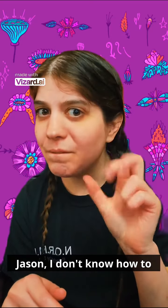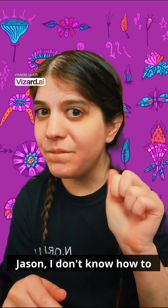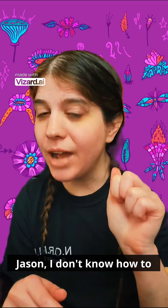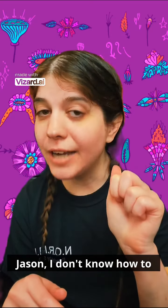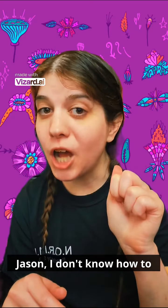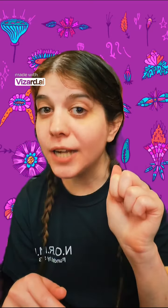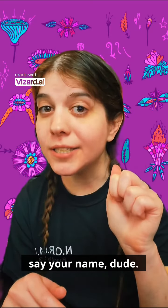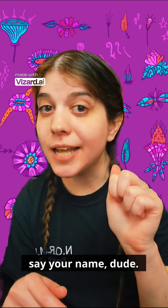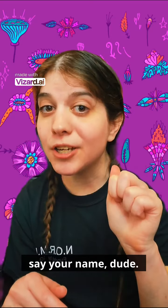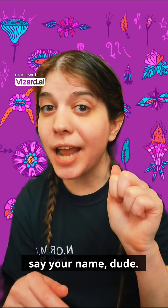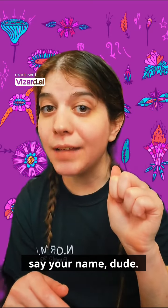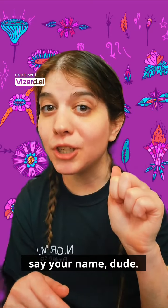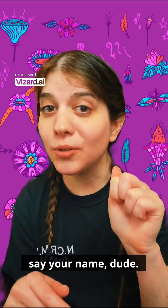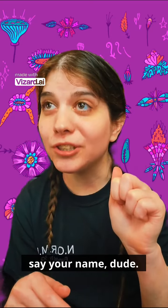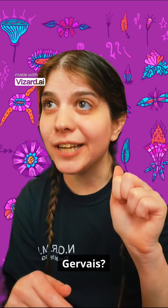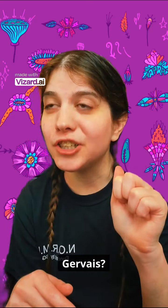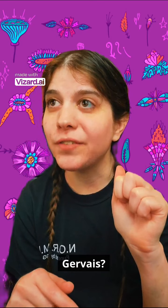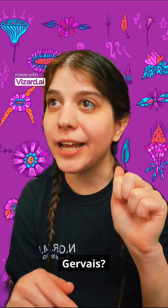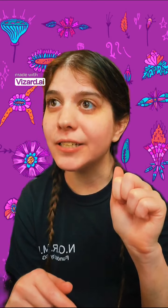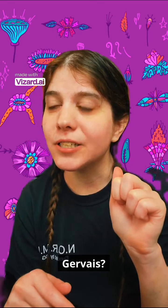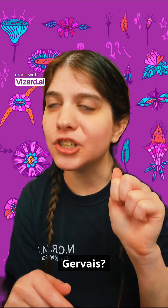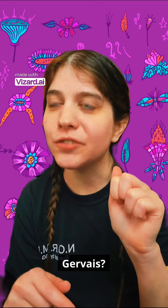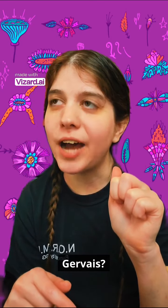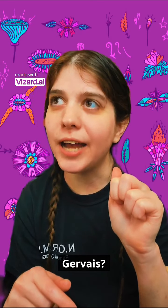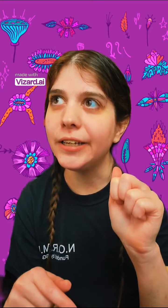I don't know how to say your name, dude. Gervais,